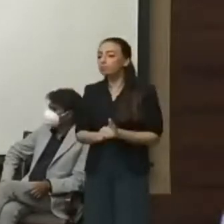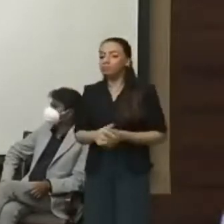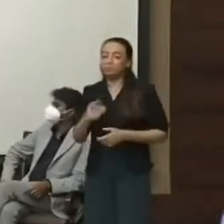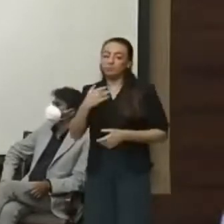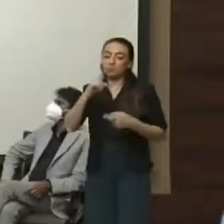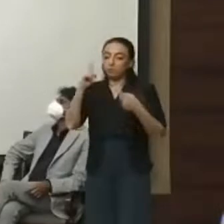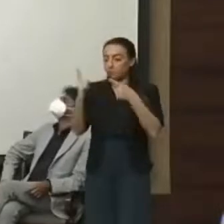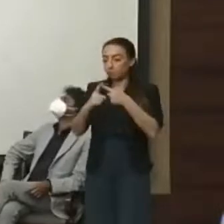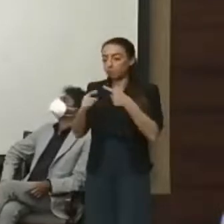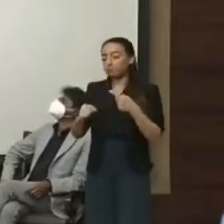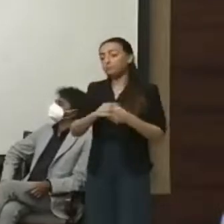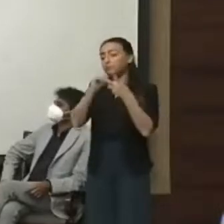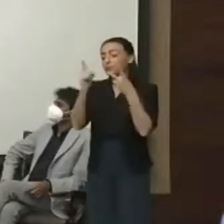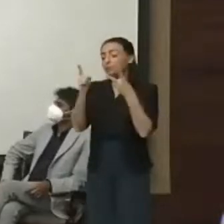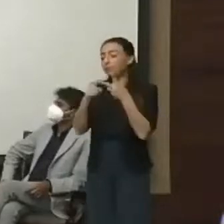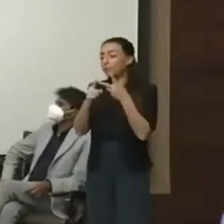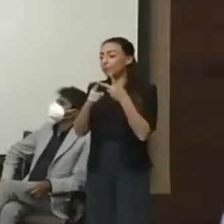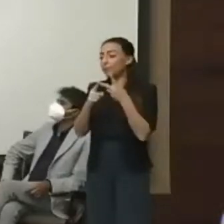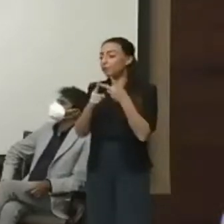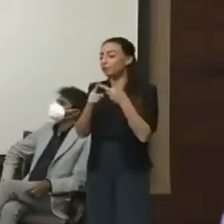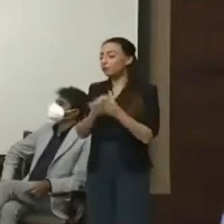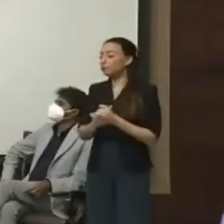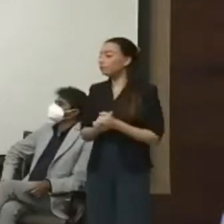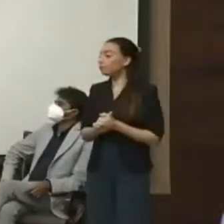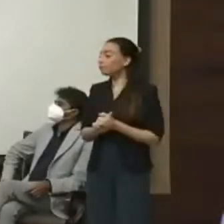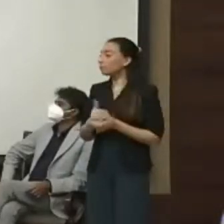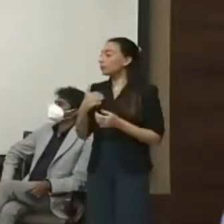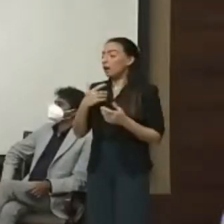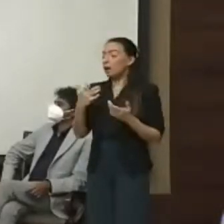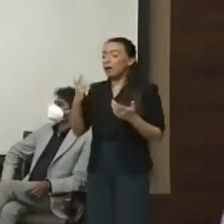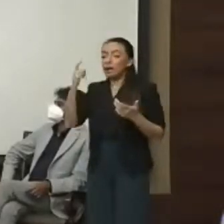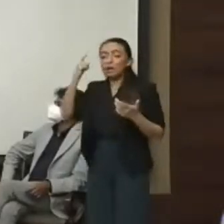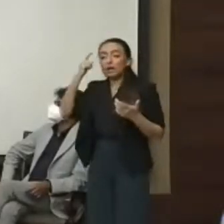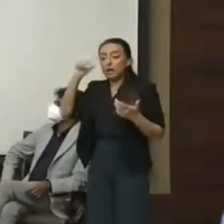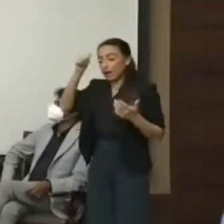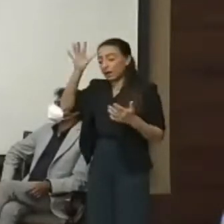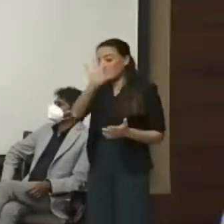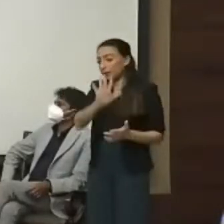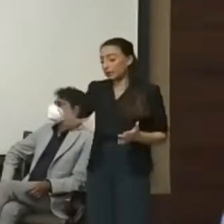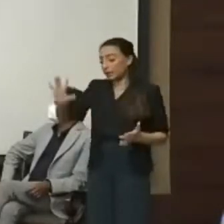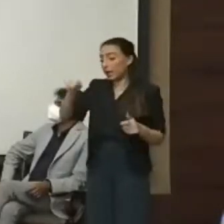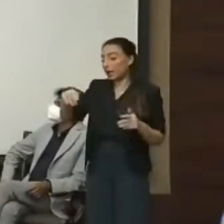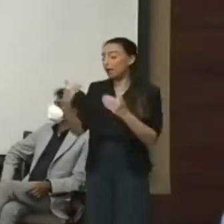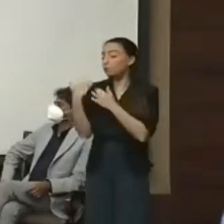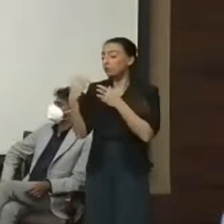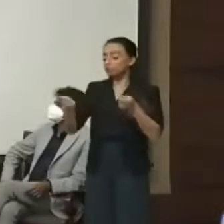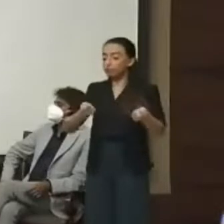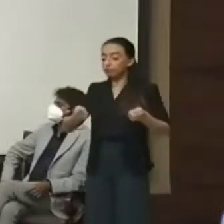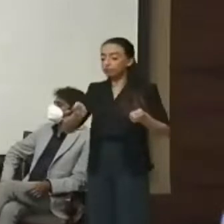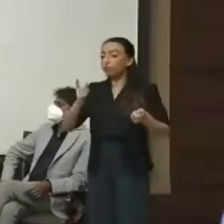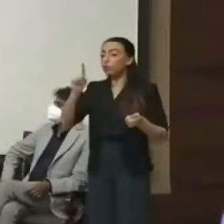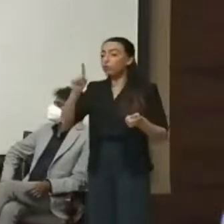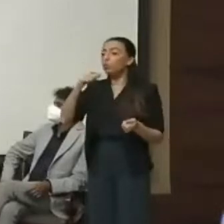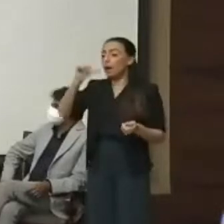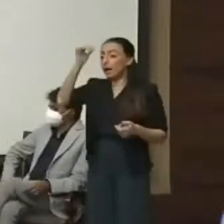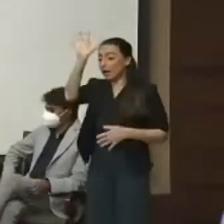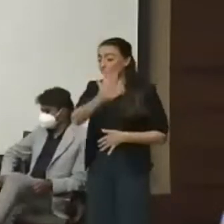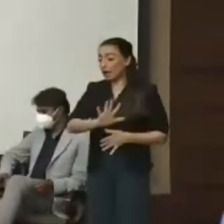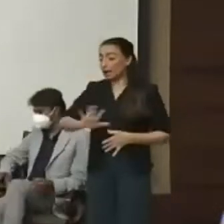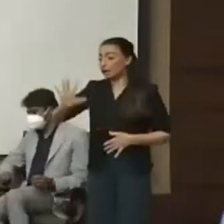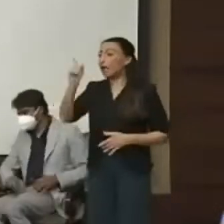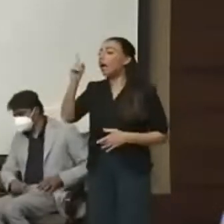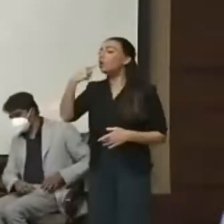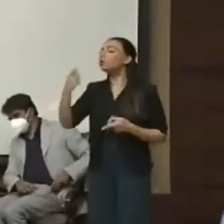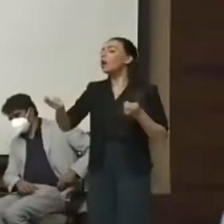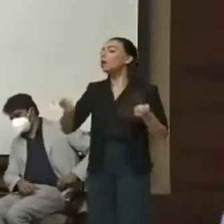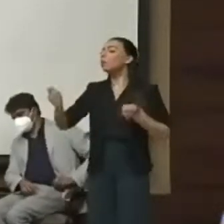The second thing is that the way the country is run, the people who manage the country are